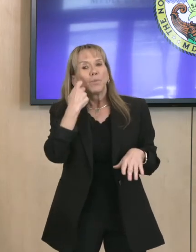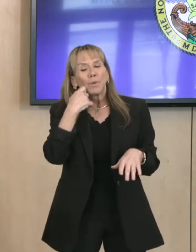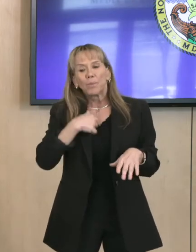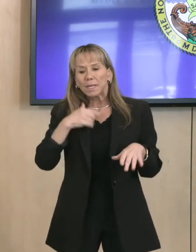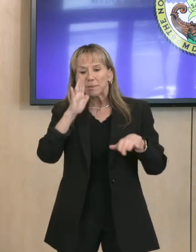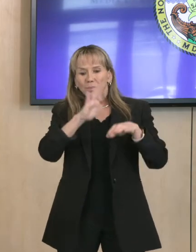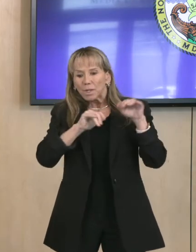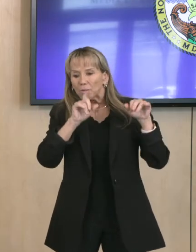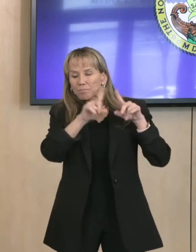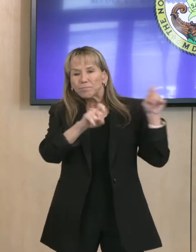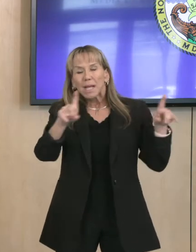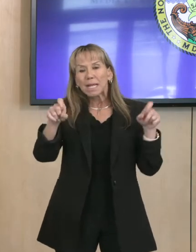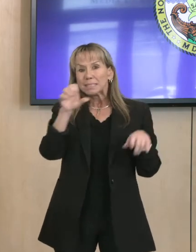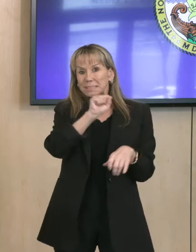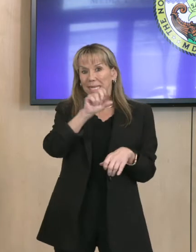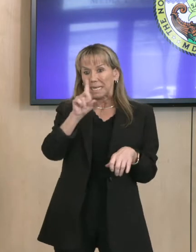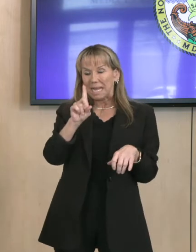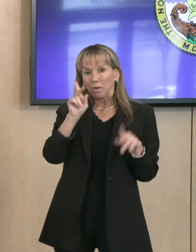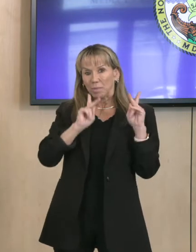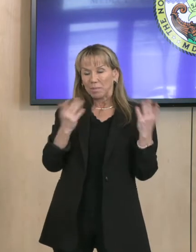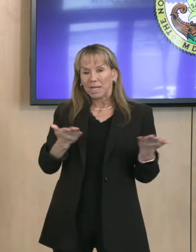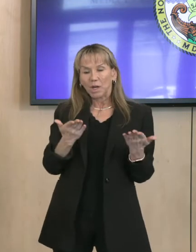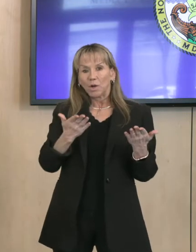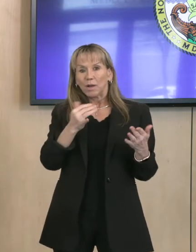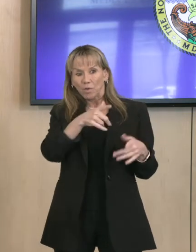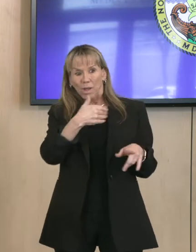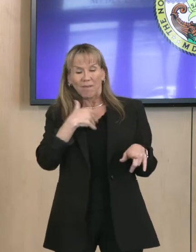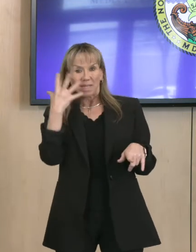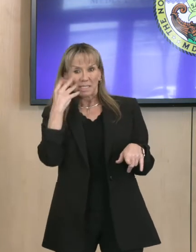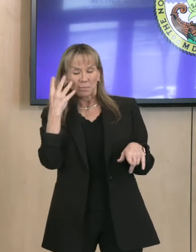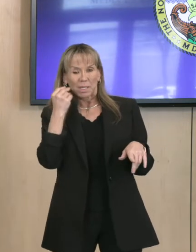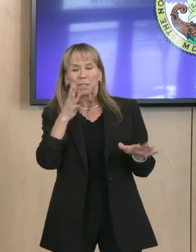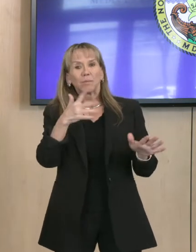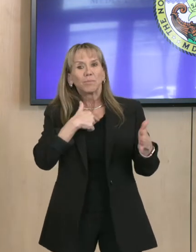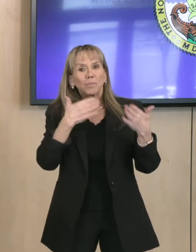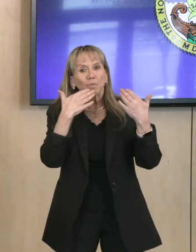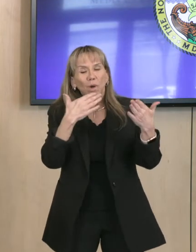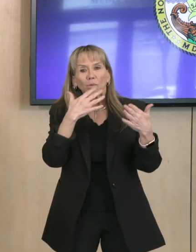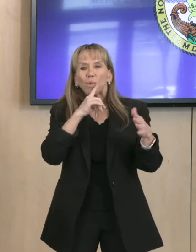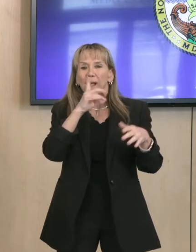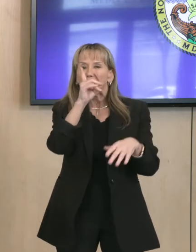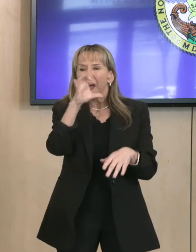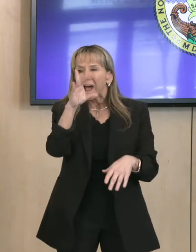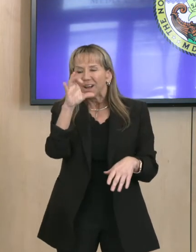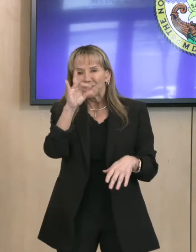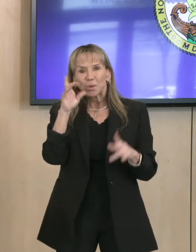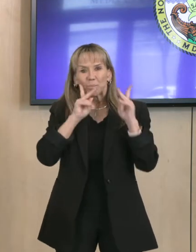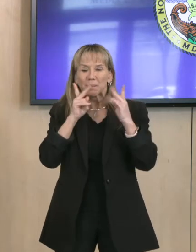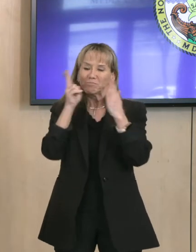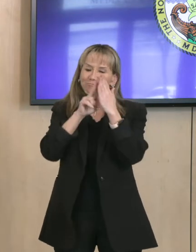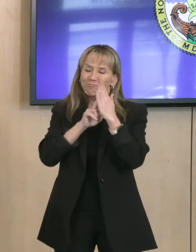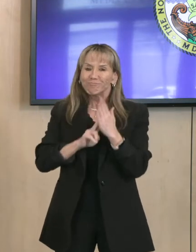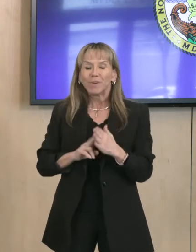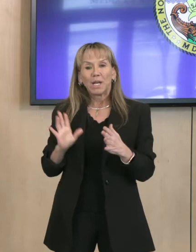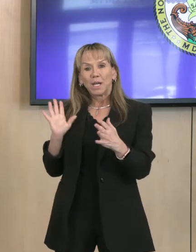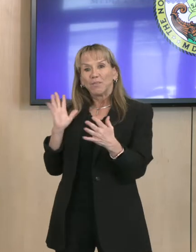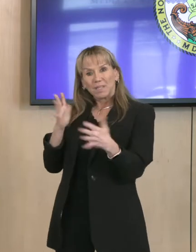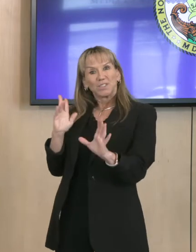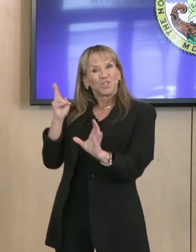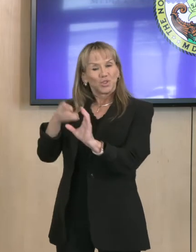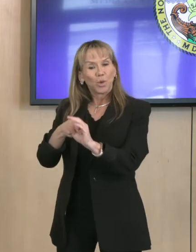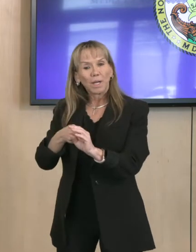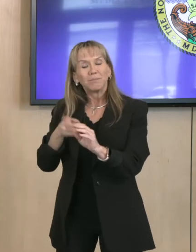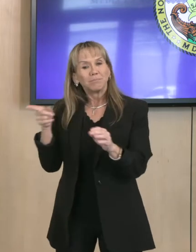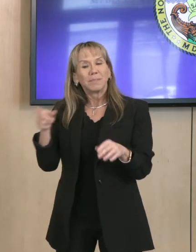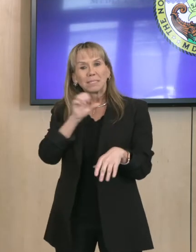Diegans with healthcare experience to sign up, and we are grateful for the hundreds of San Diegans that have joined our Reserve Medical Corps, and we ask you